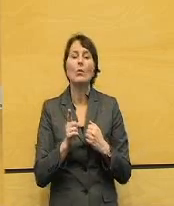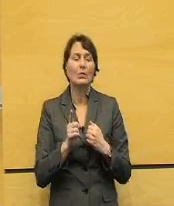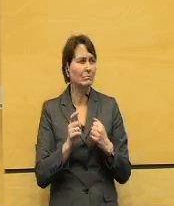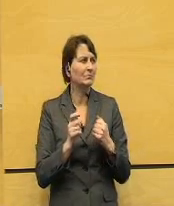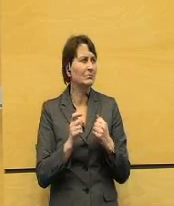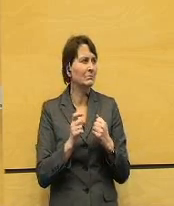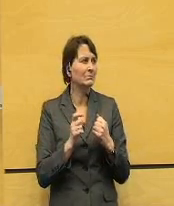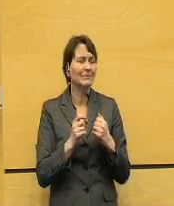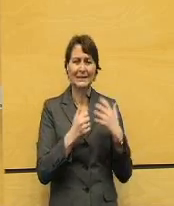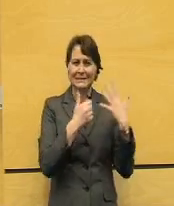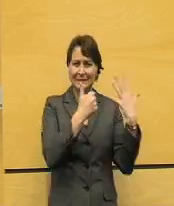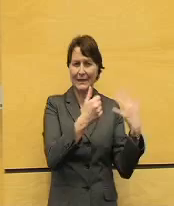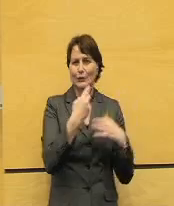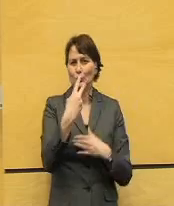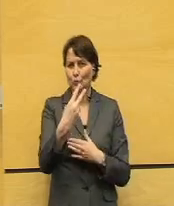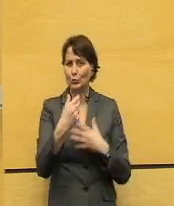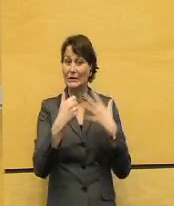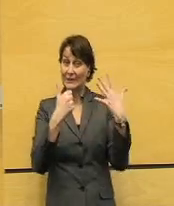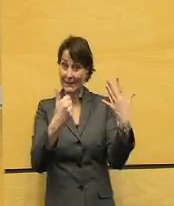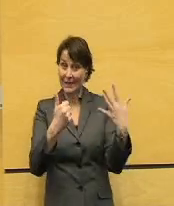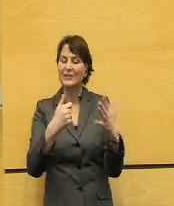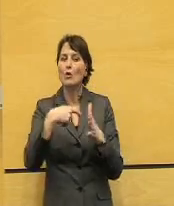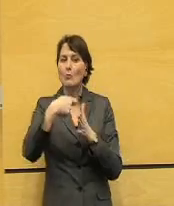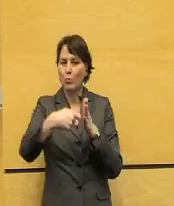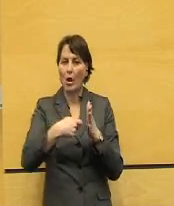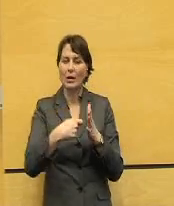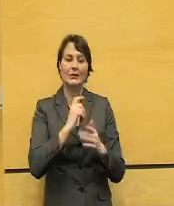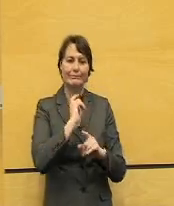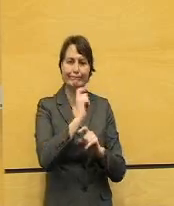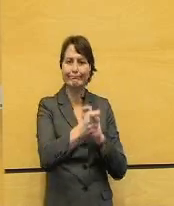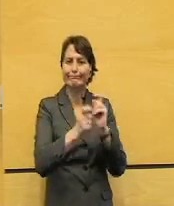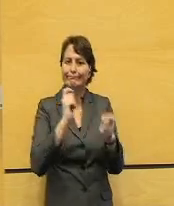proposed by the 49